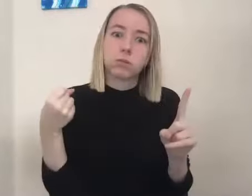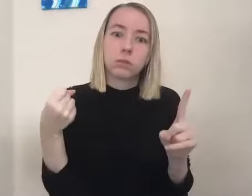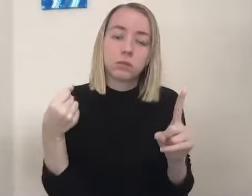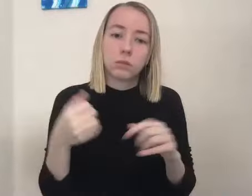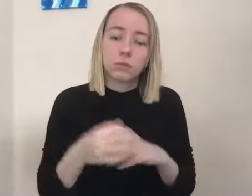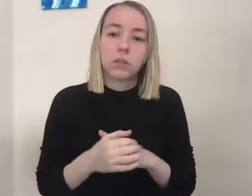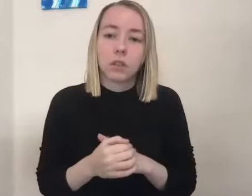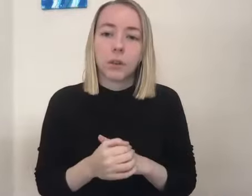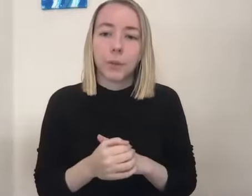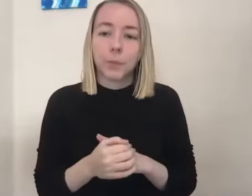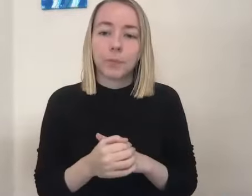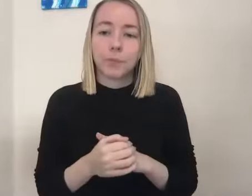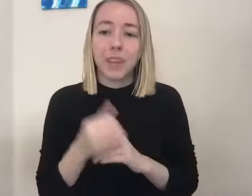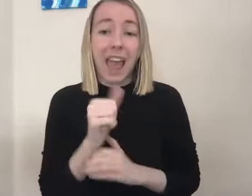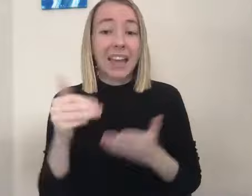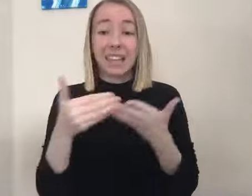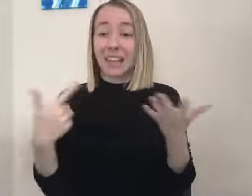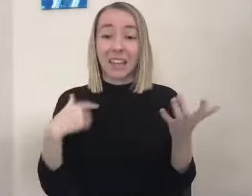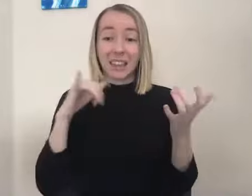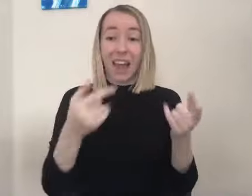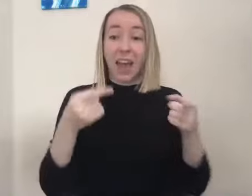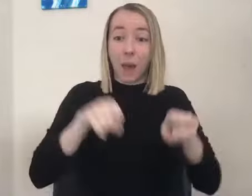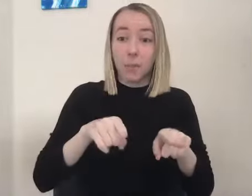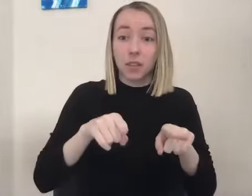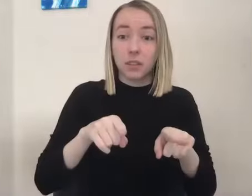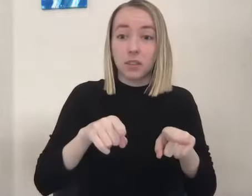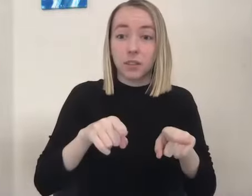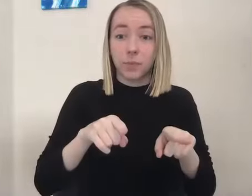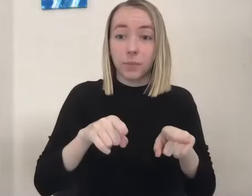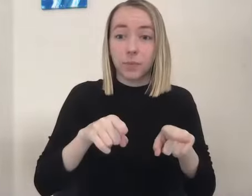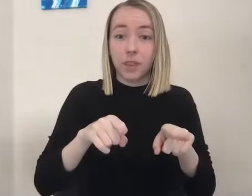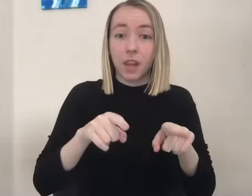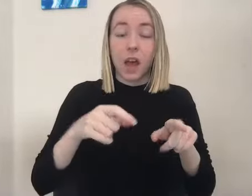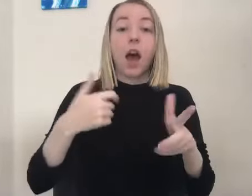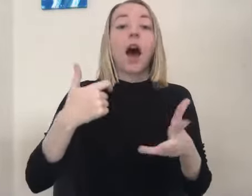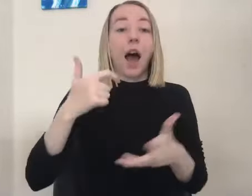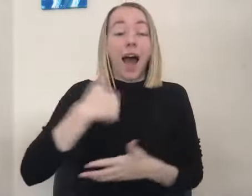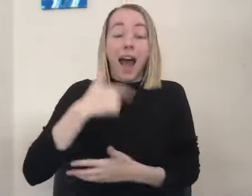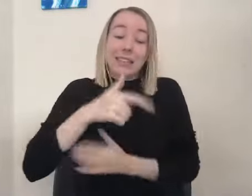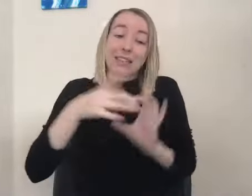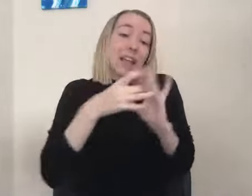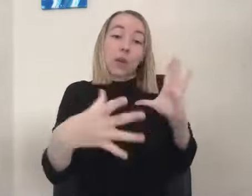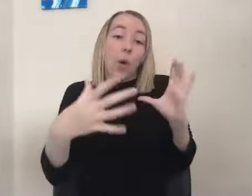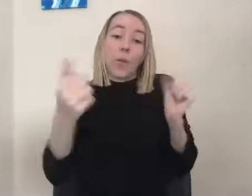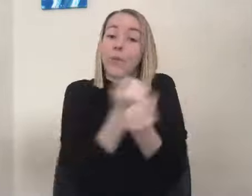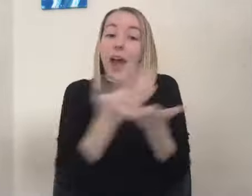I'm 61. What are you going to do this for? What a curving lesson in my life. What a big lesson. Because, you